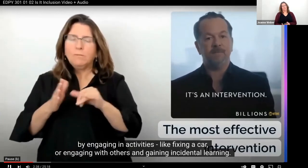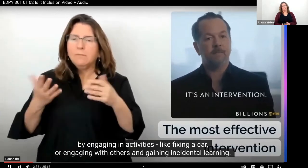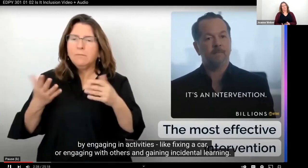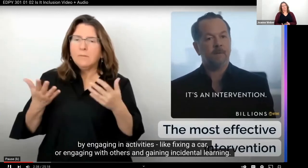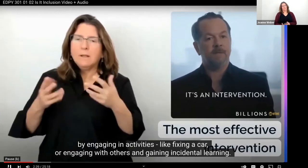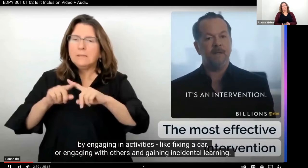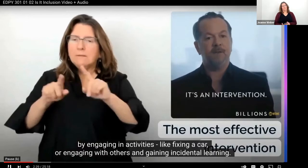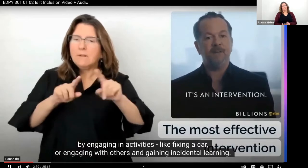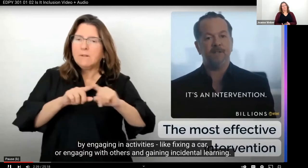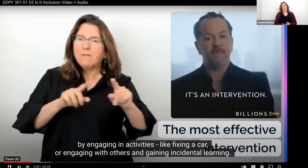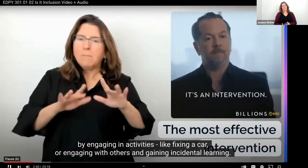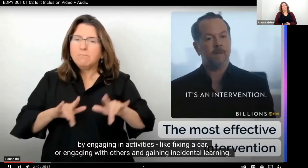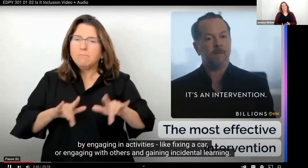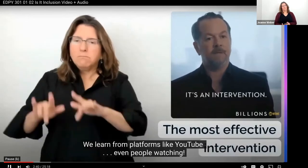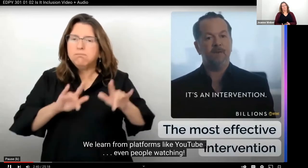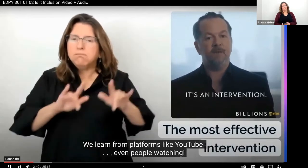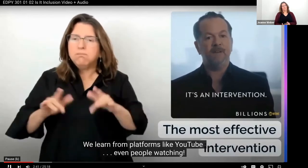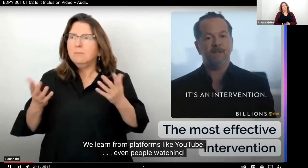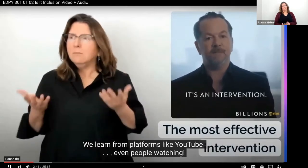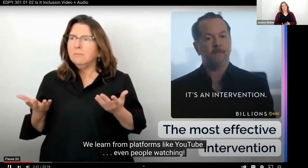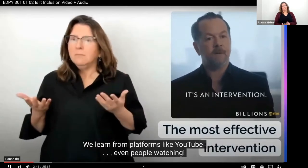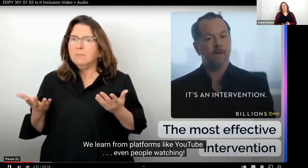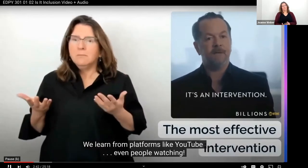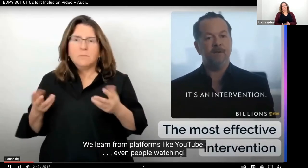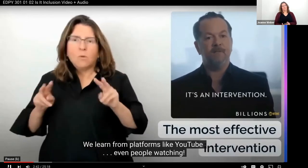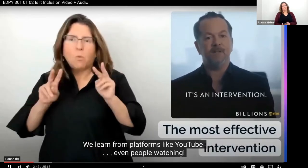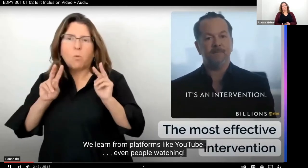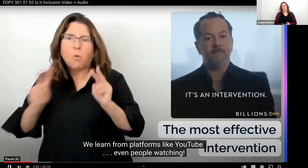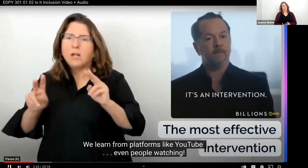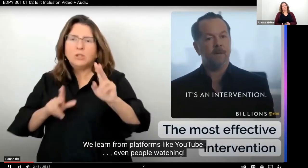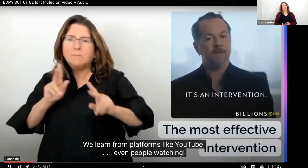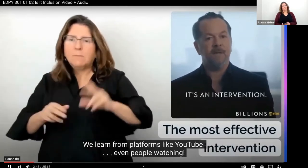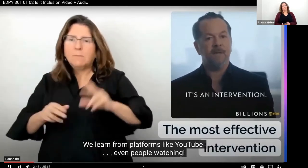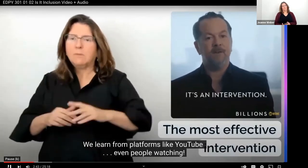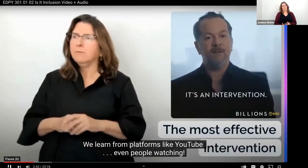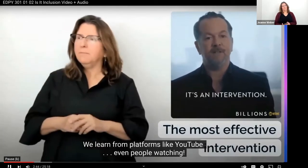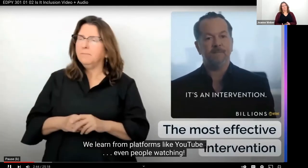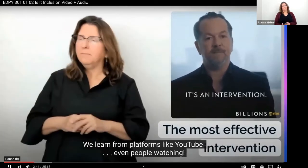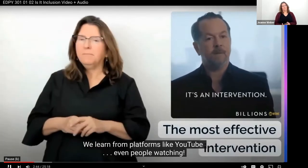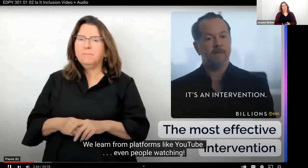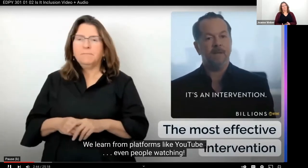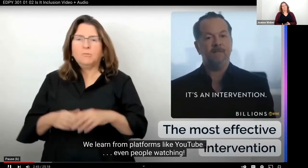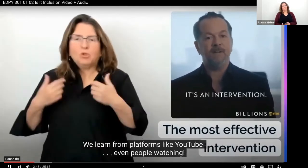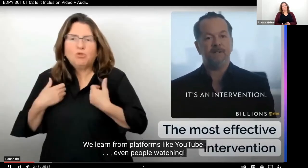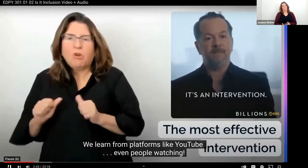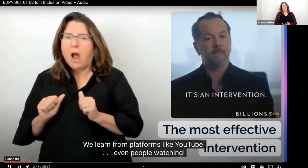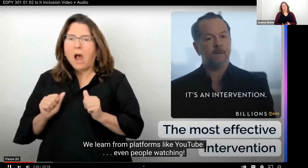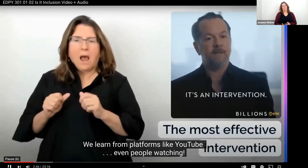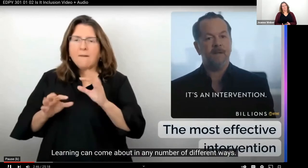gaining incidental learning. We learn from platforms like YouTube, even people